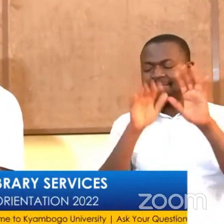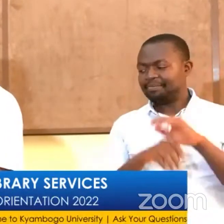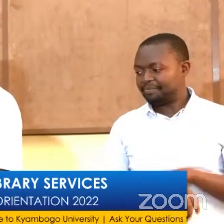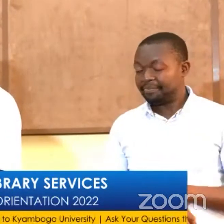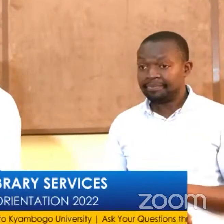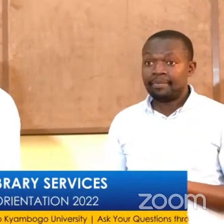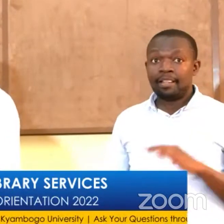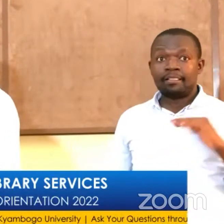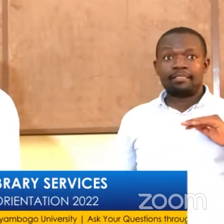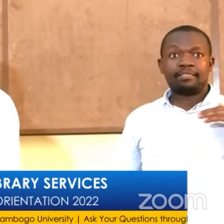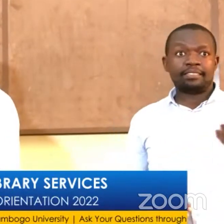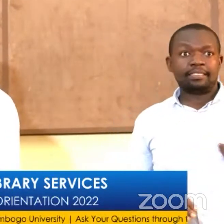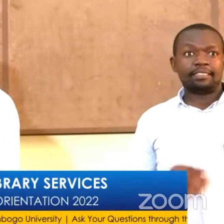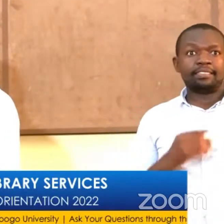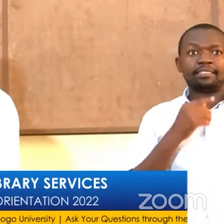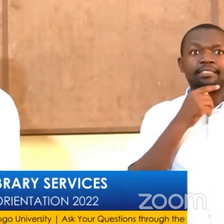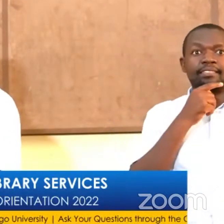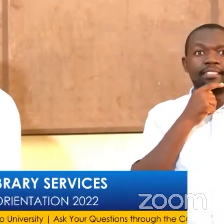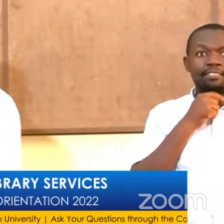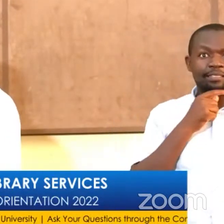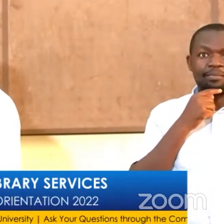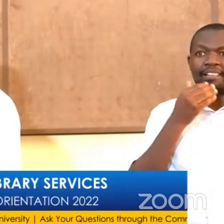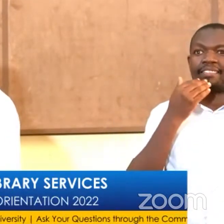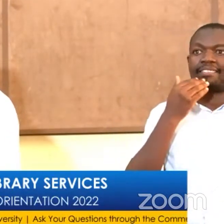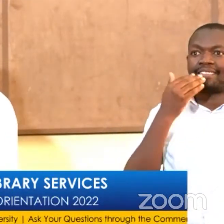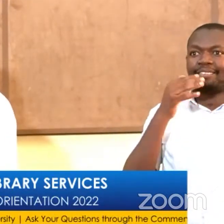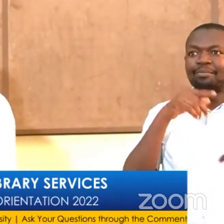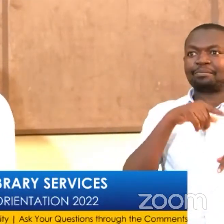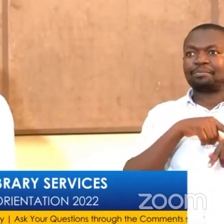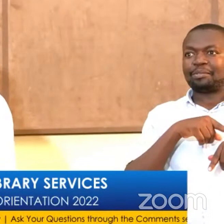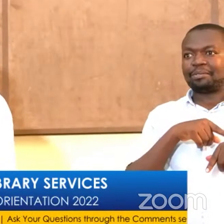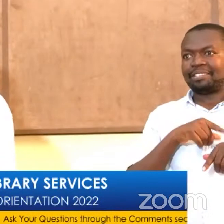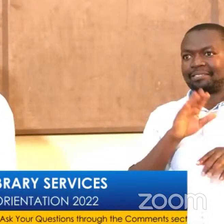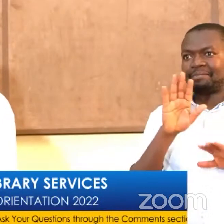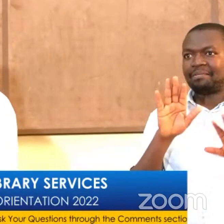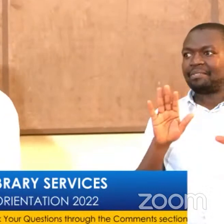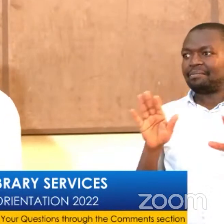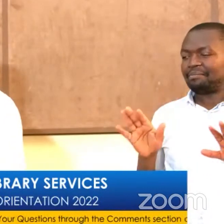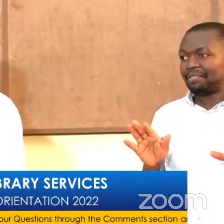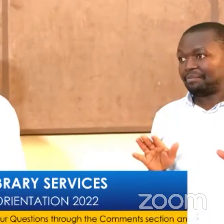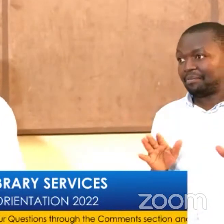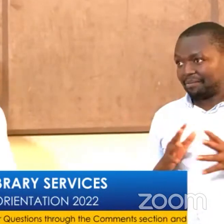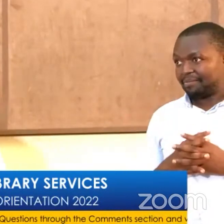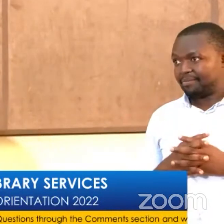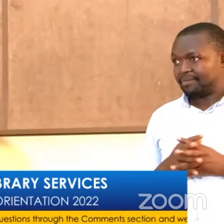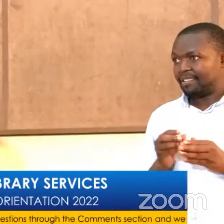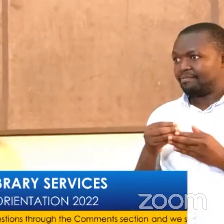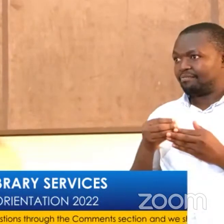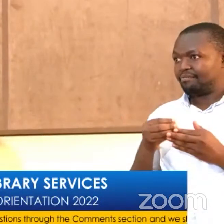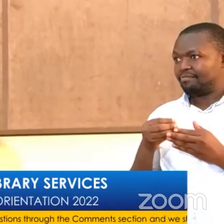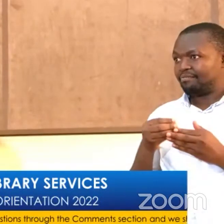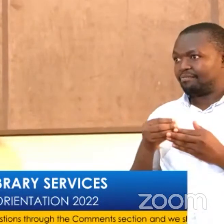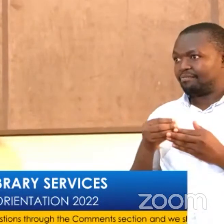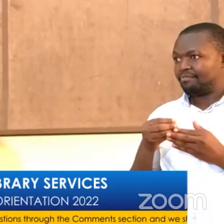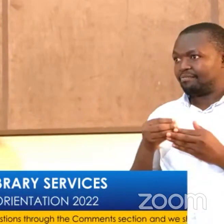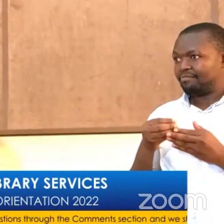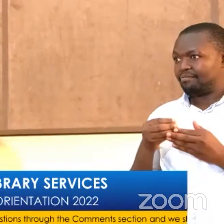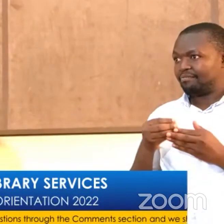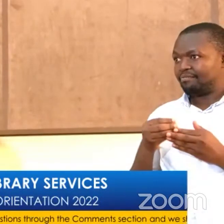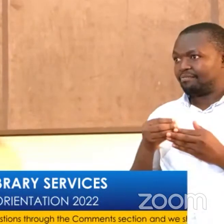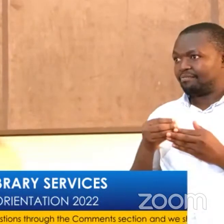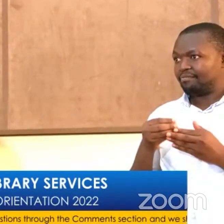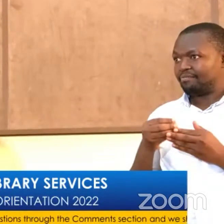Ladies and gentlemen, thank you for your time once again. There are a number of questions,